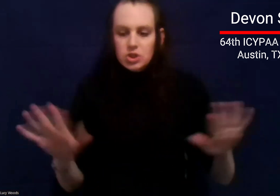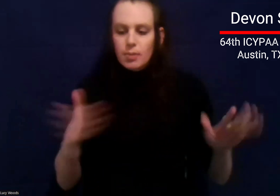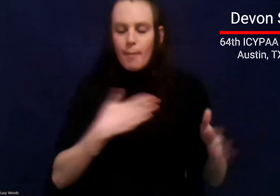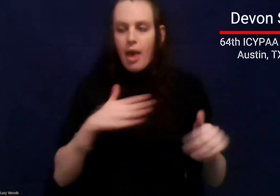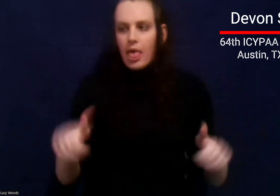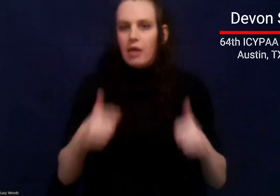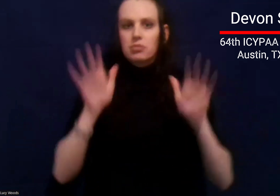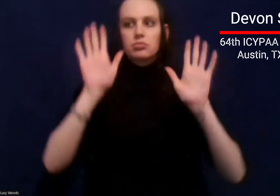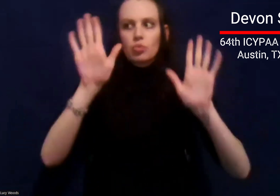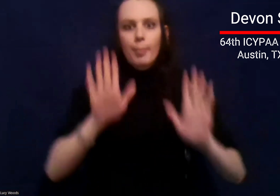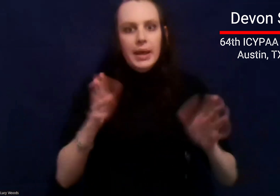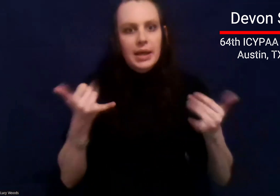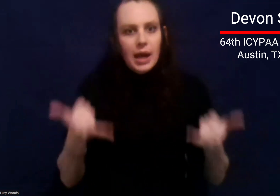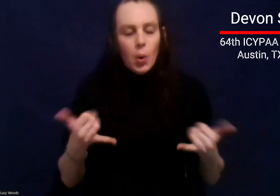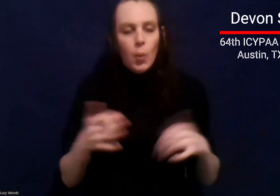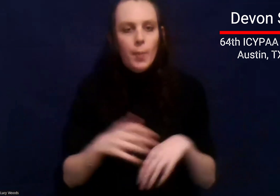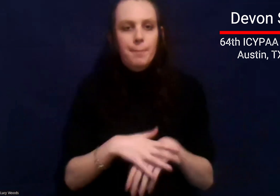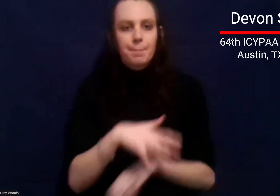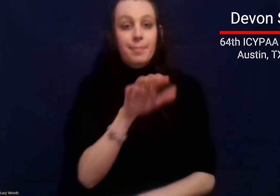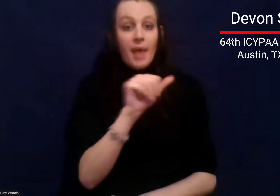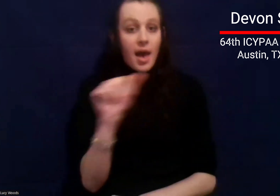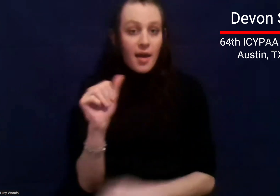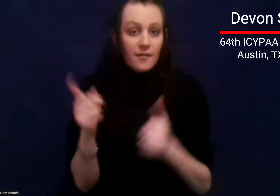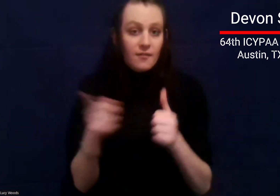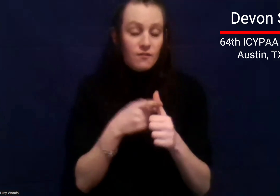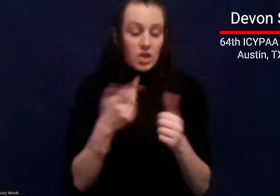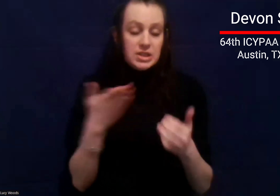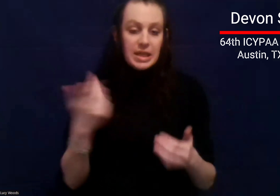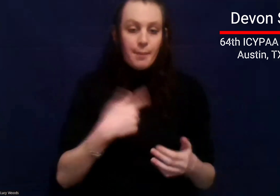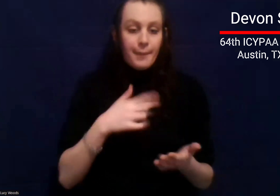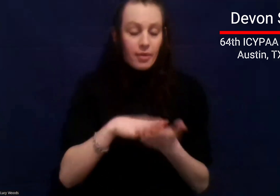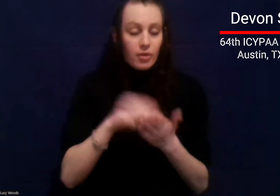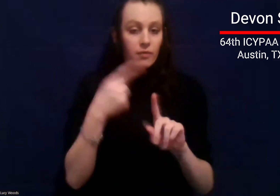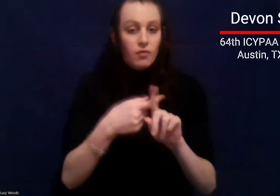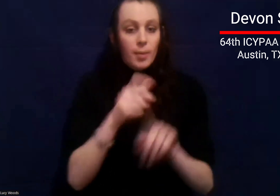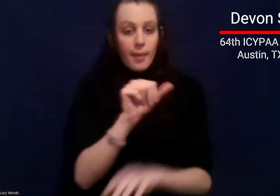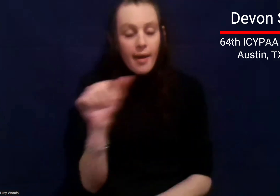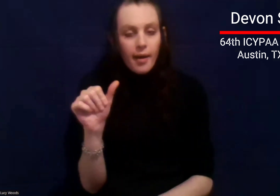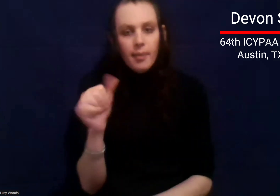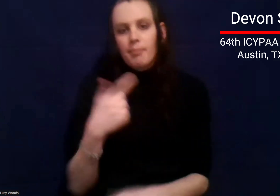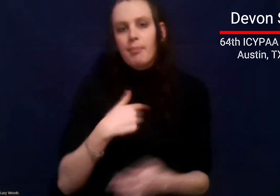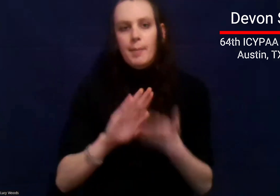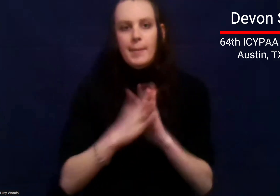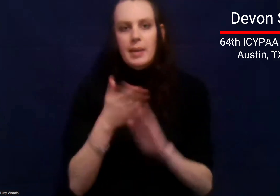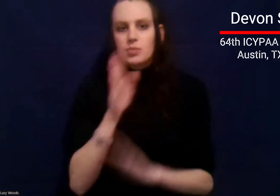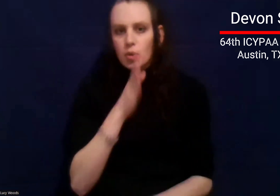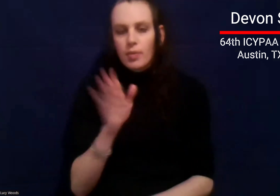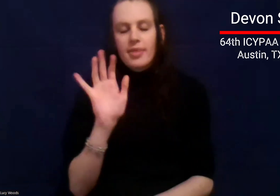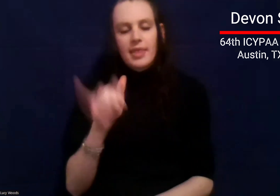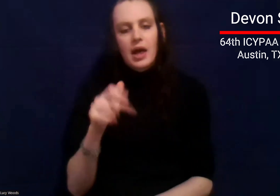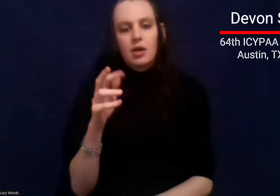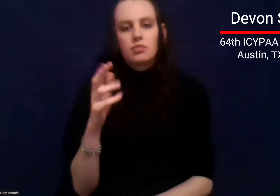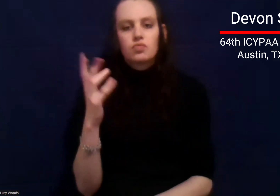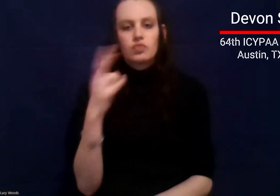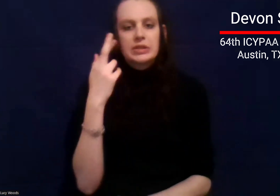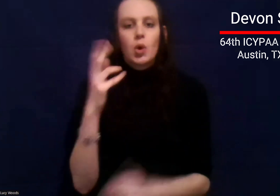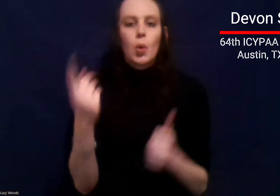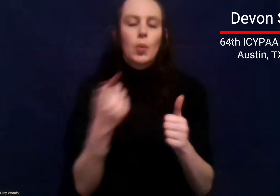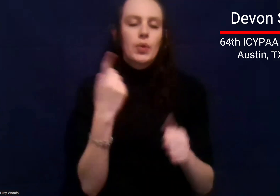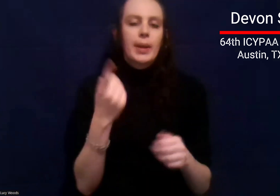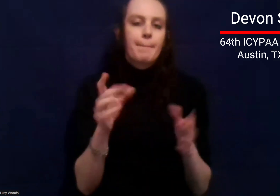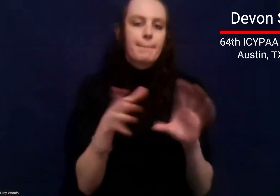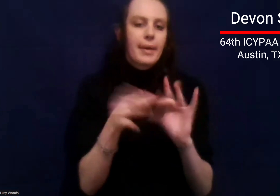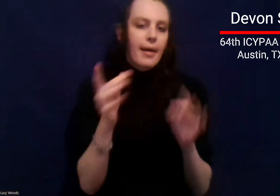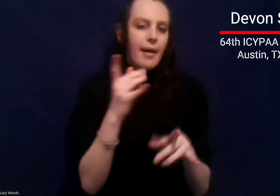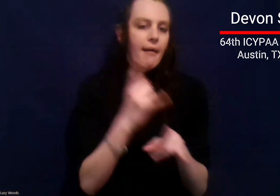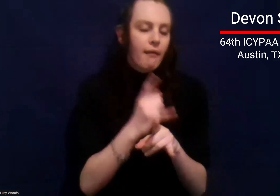Alcoholics Anonymous, the first thing I got out of it is I got sober. That's why it only mentions alcohol in that first step. The other 11 steps are